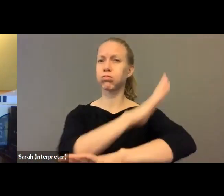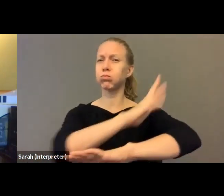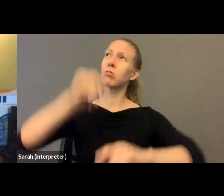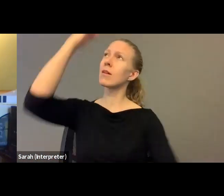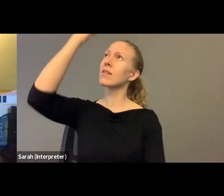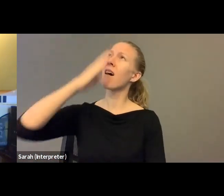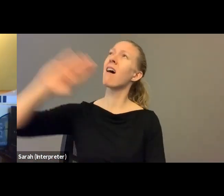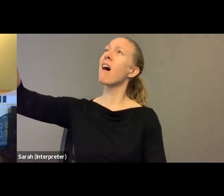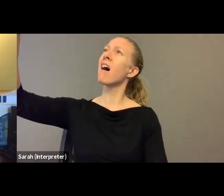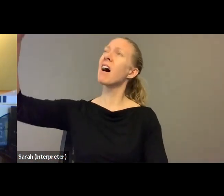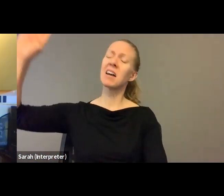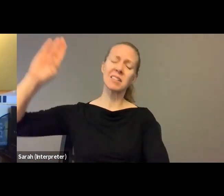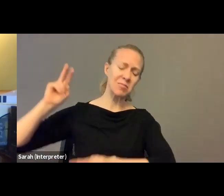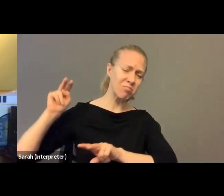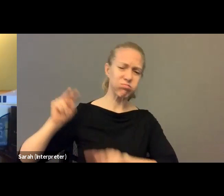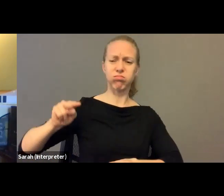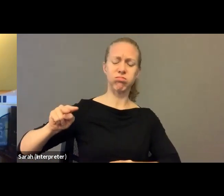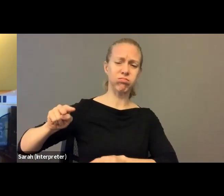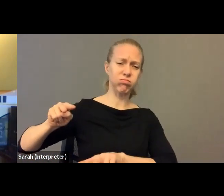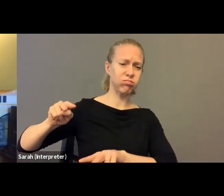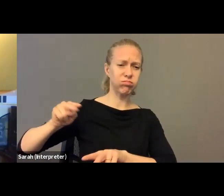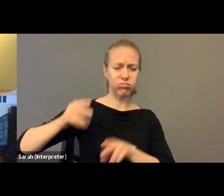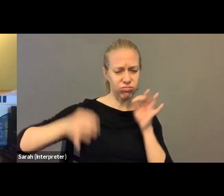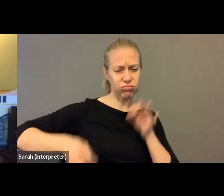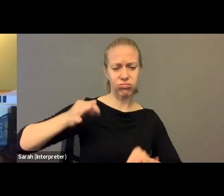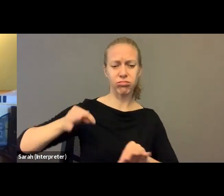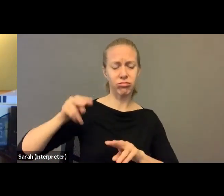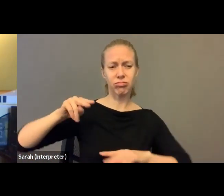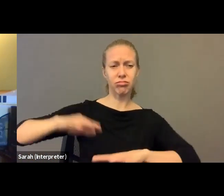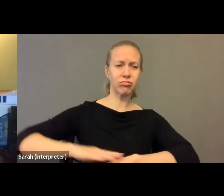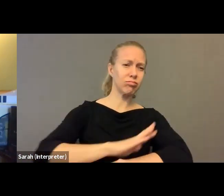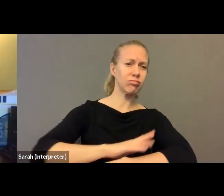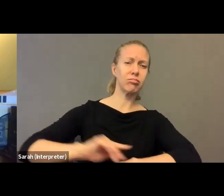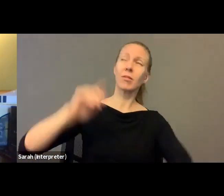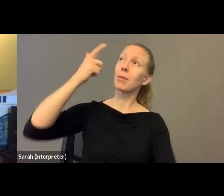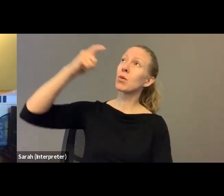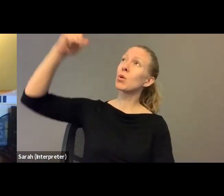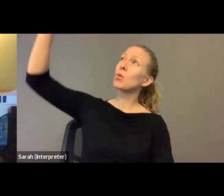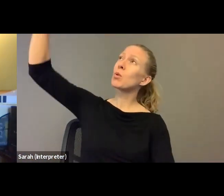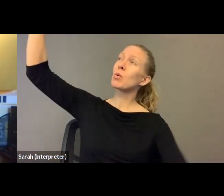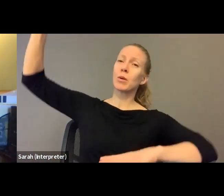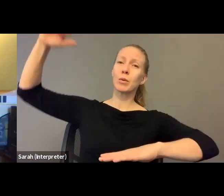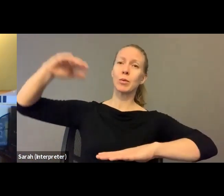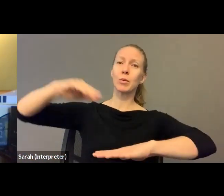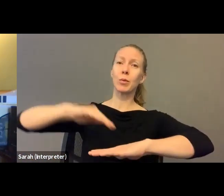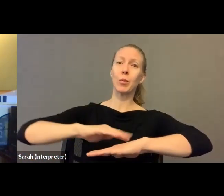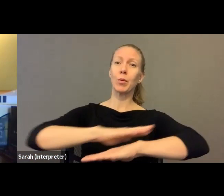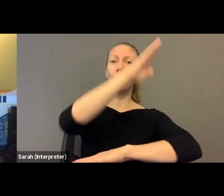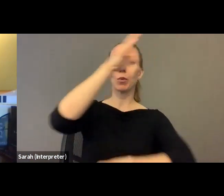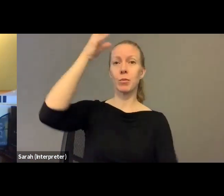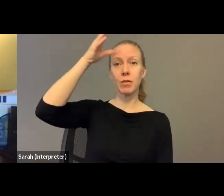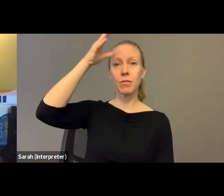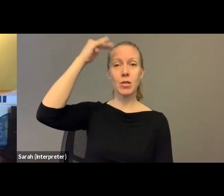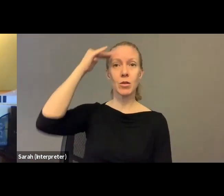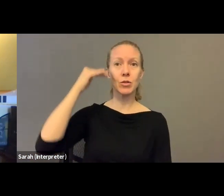hovers. Ran after moon, bounces off the smooth lid, father's head like a